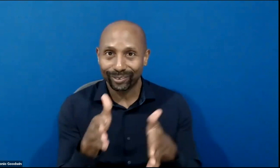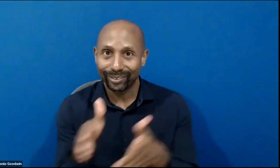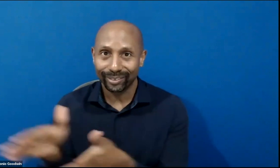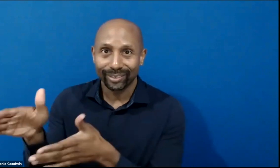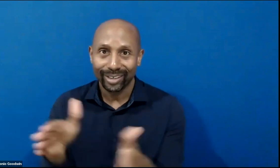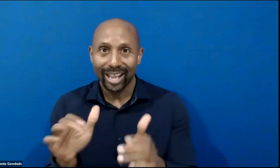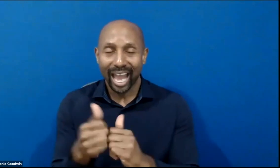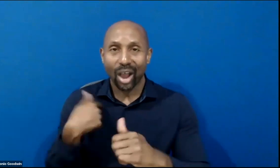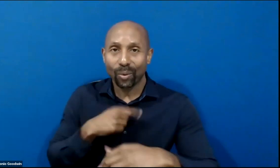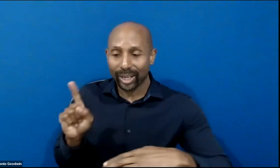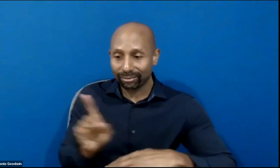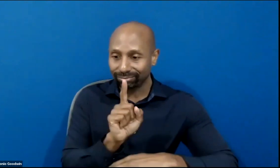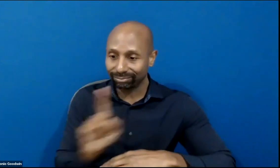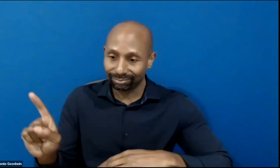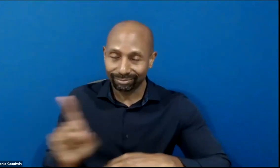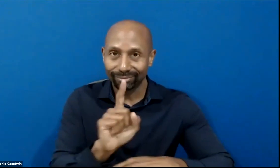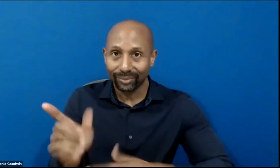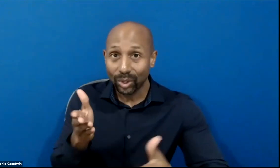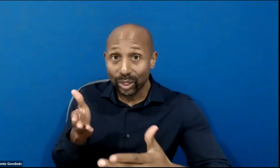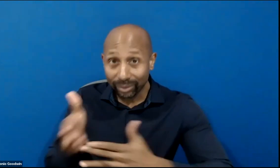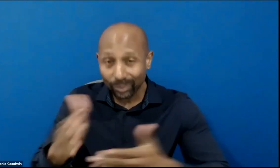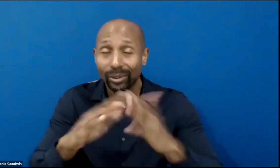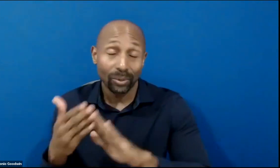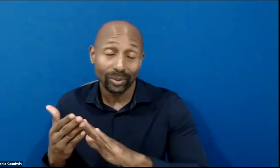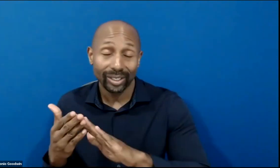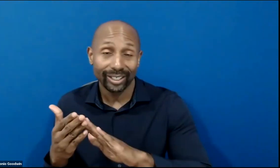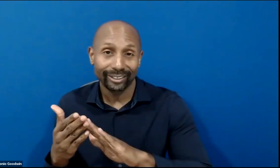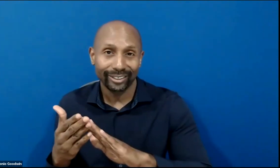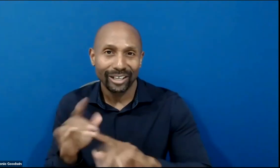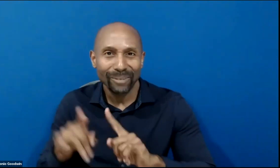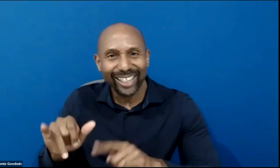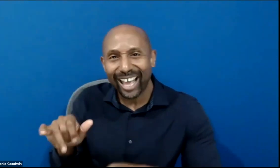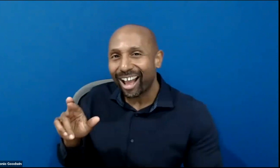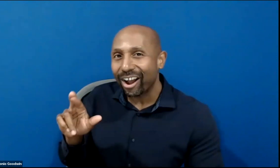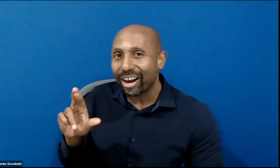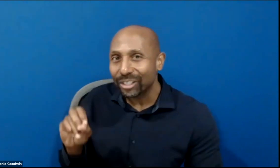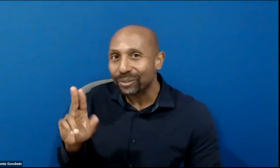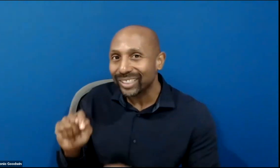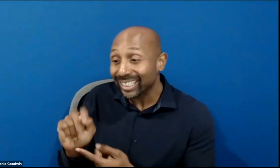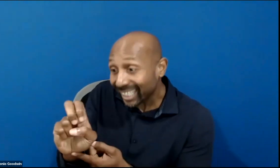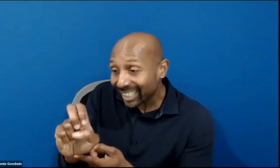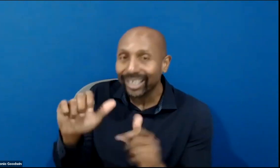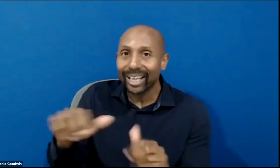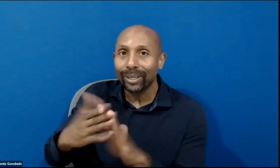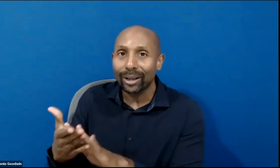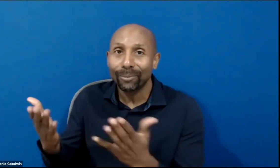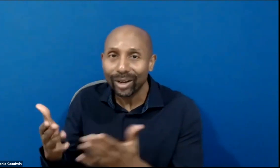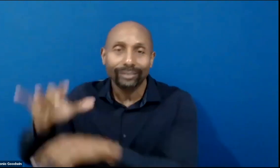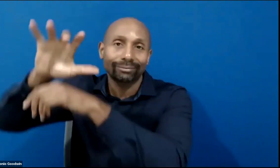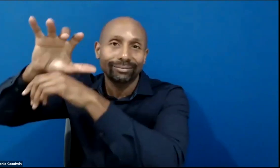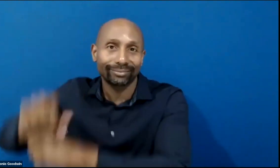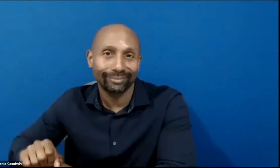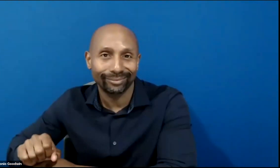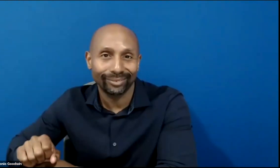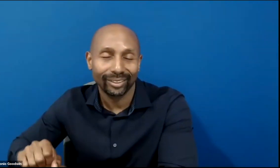community becomes routine, right? And I think all of those forms of roots, routes,